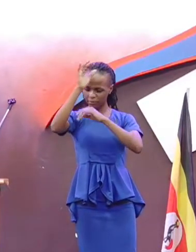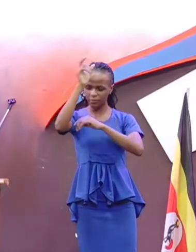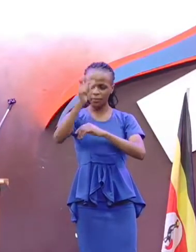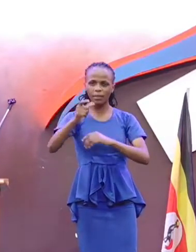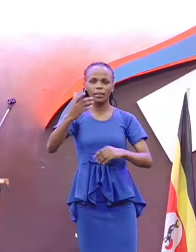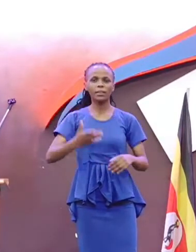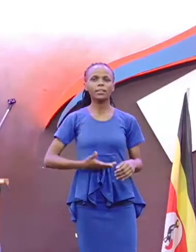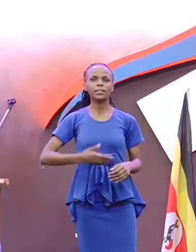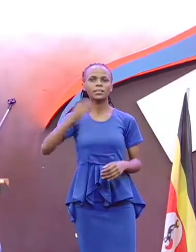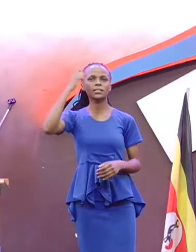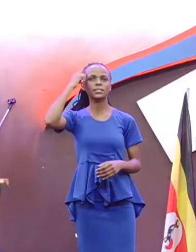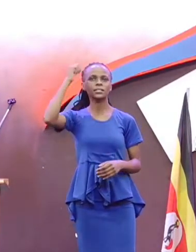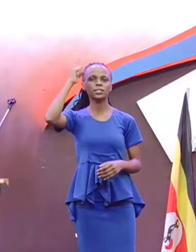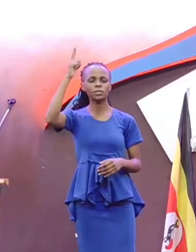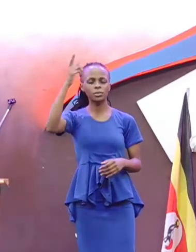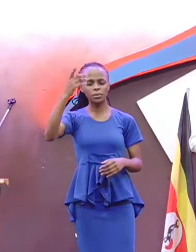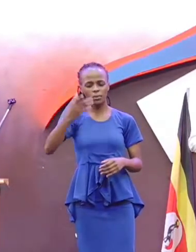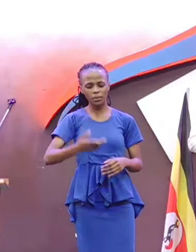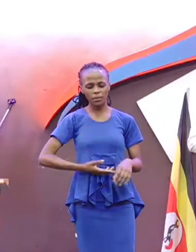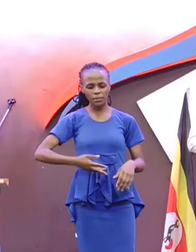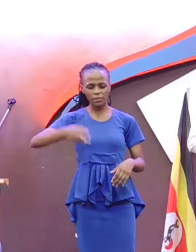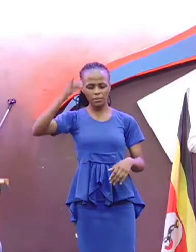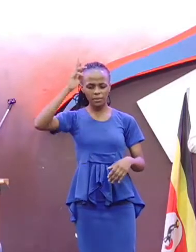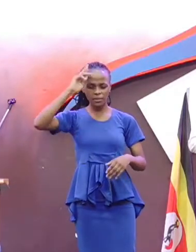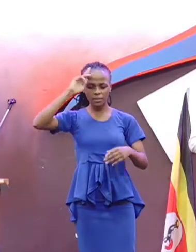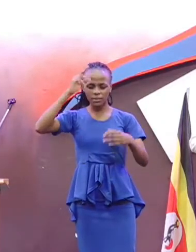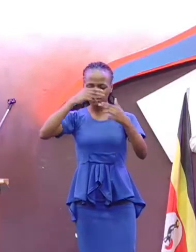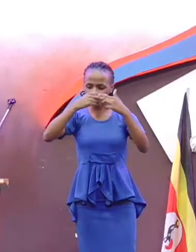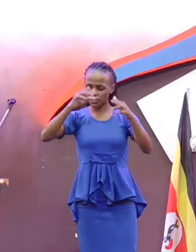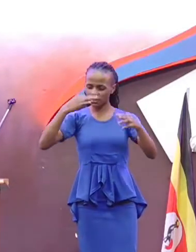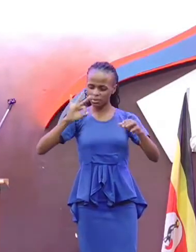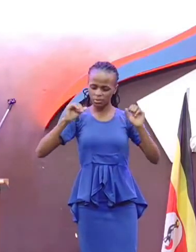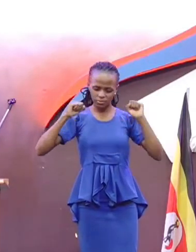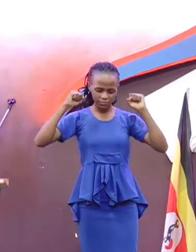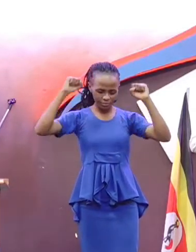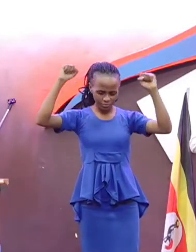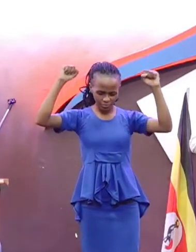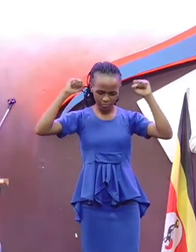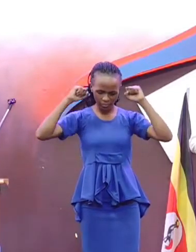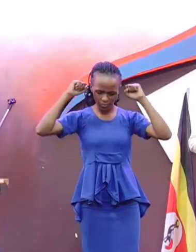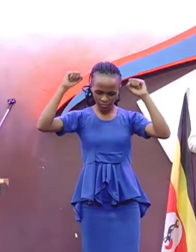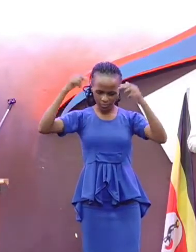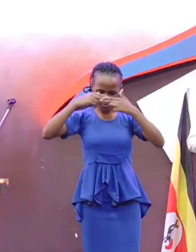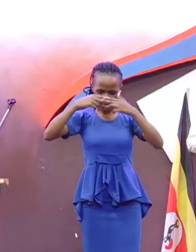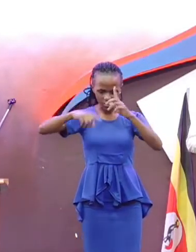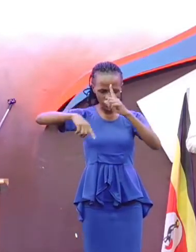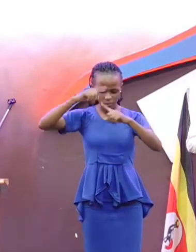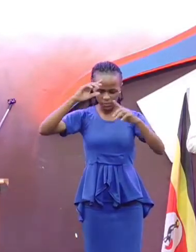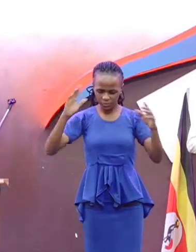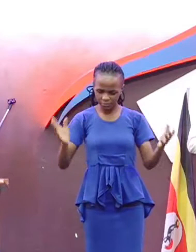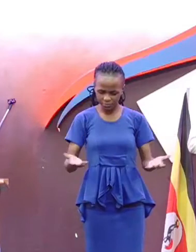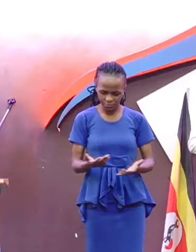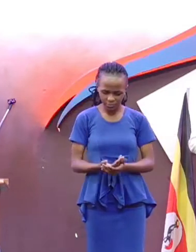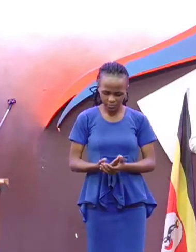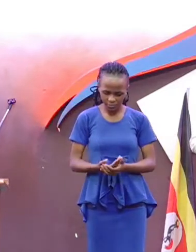ategedde nti ojjukidde ensibuko y'obuwanguzi bwo. If the Lord has known and remember that you've understood the source